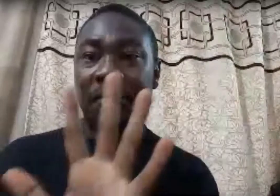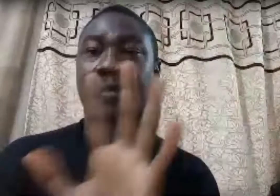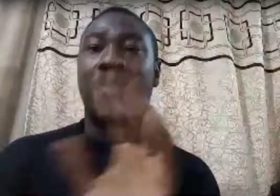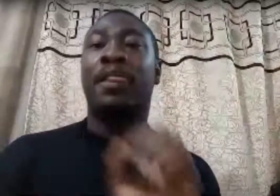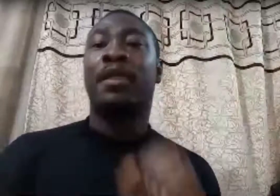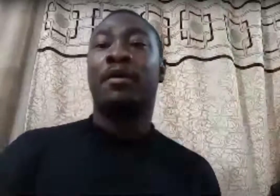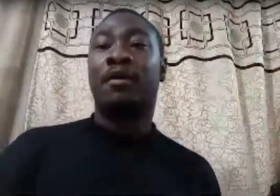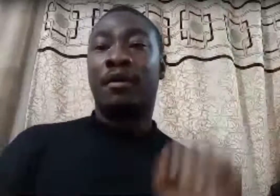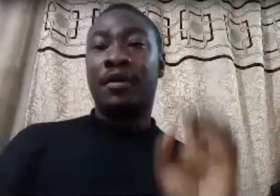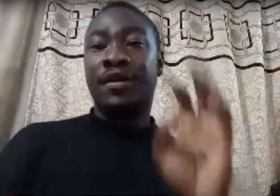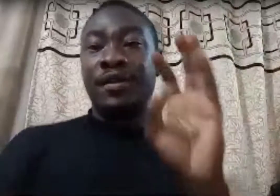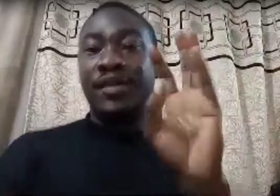66.